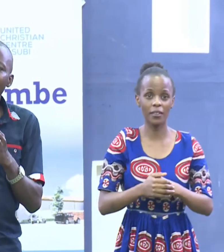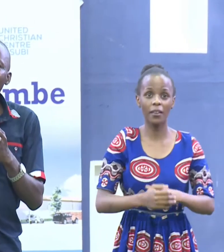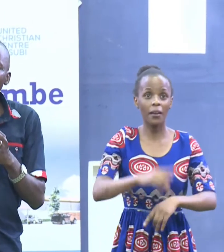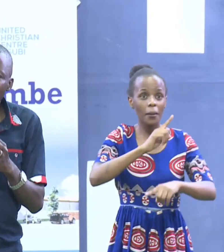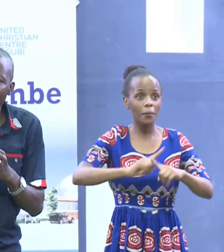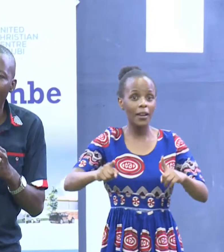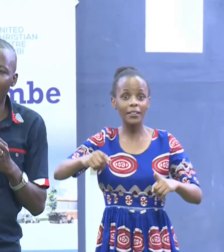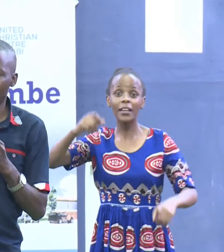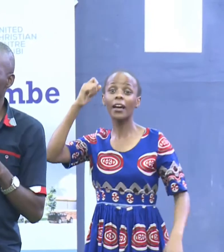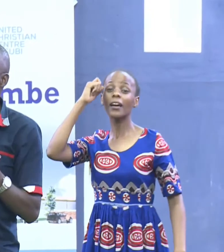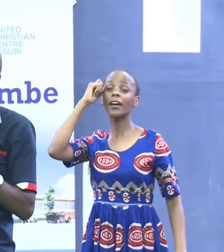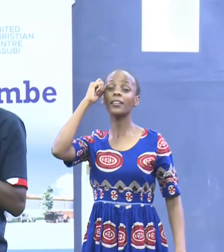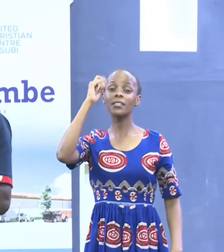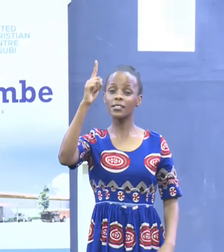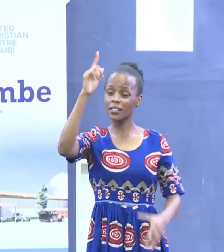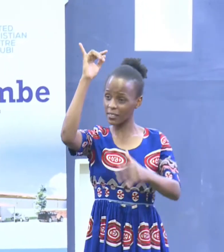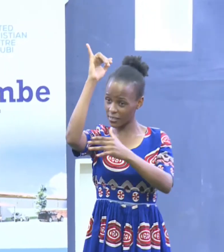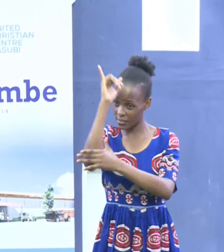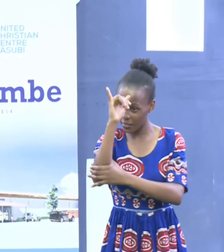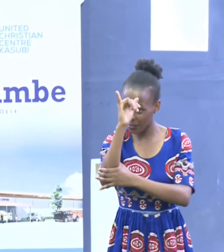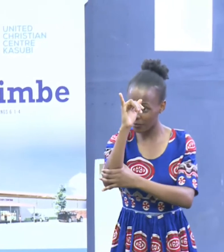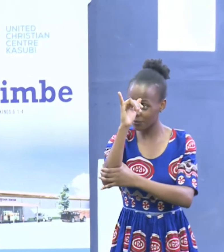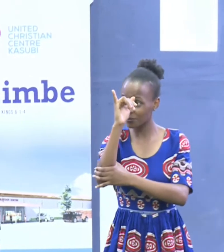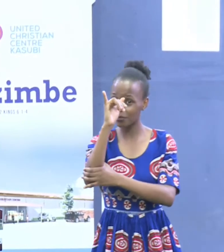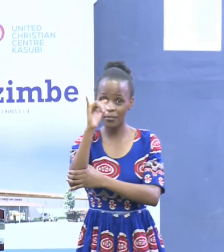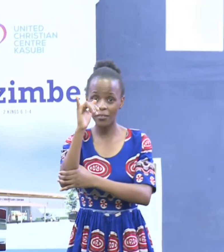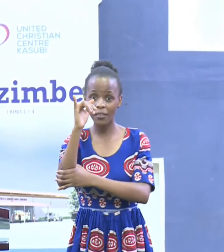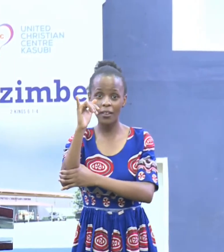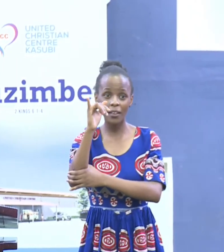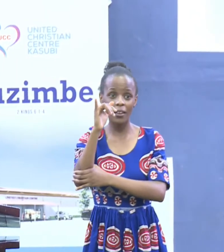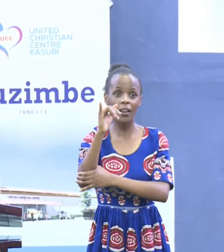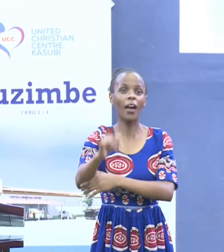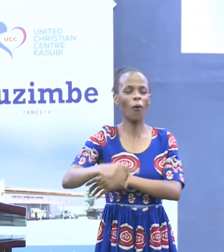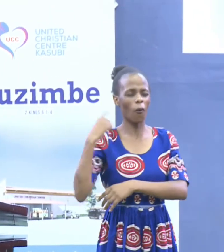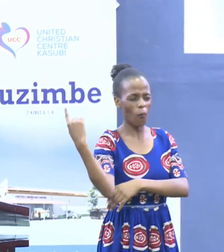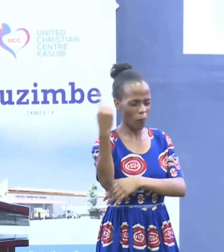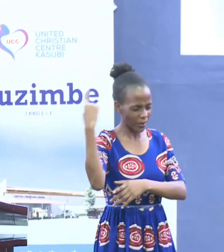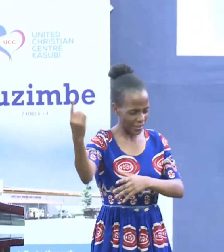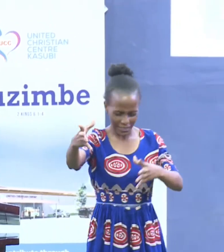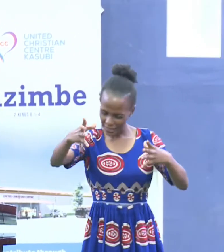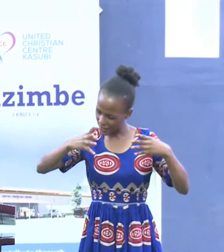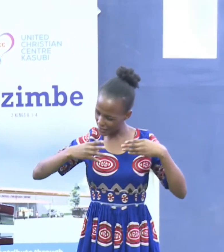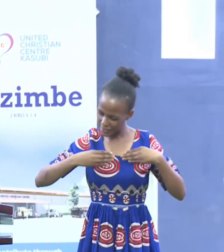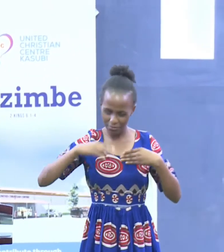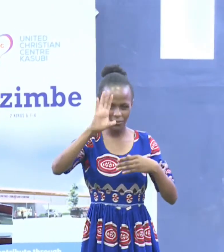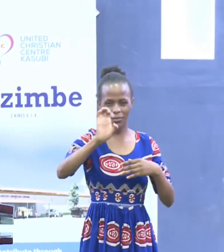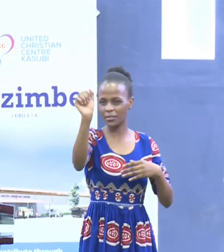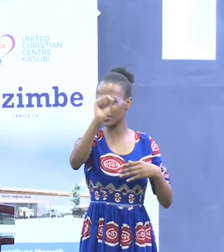life. But let us understand that Isaac, he had only